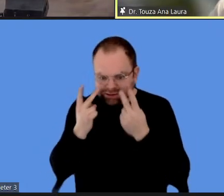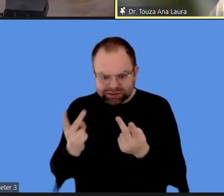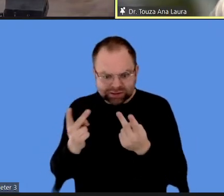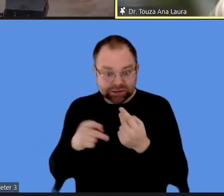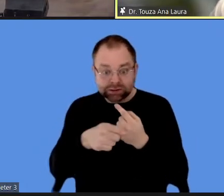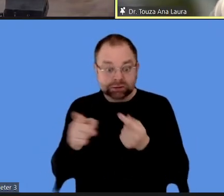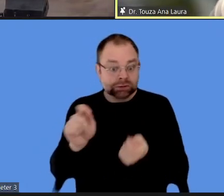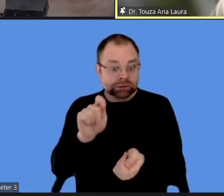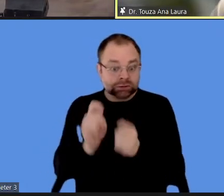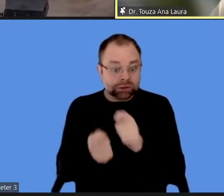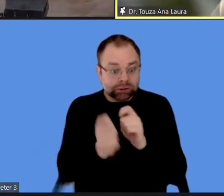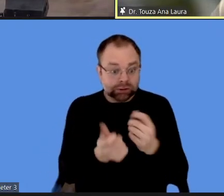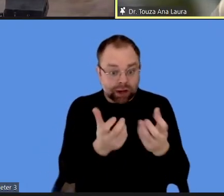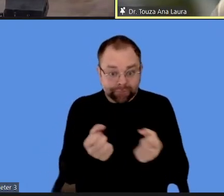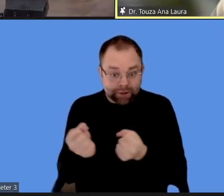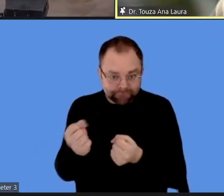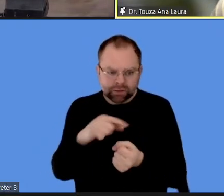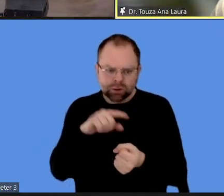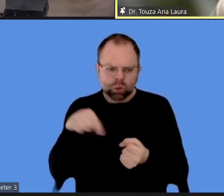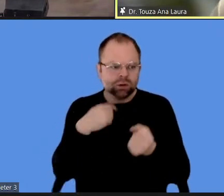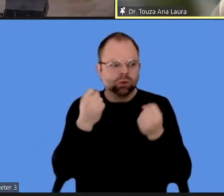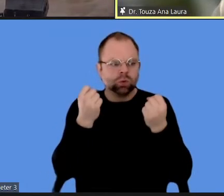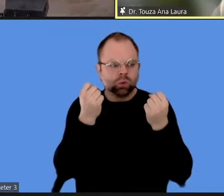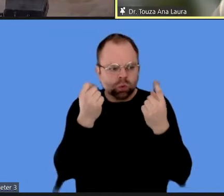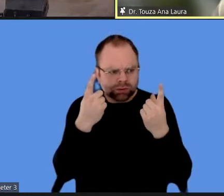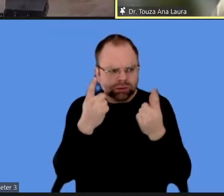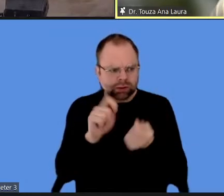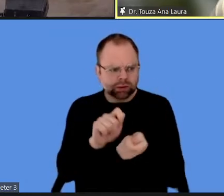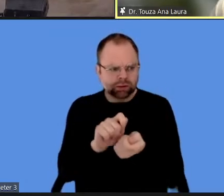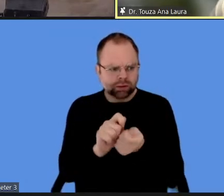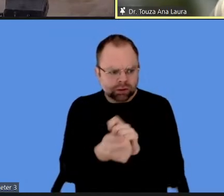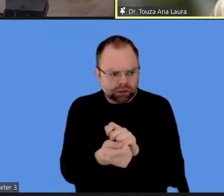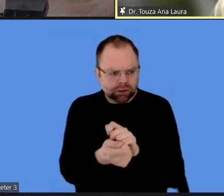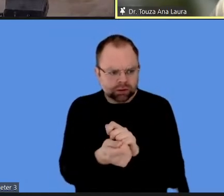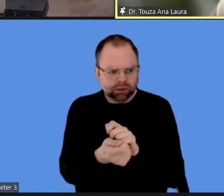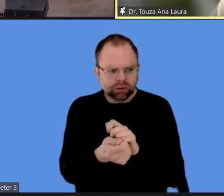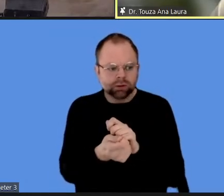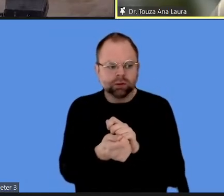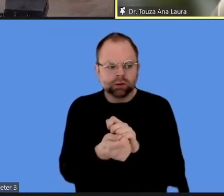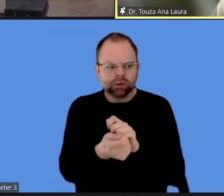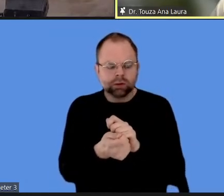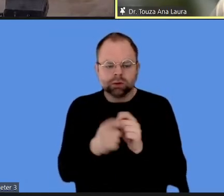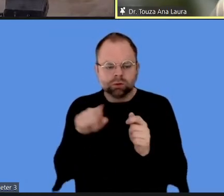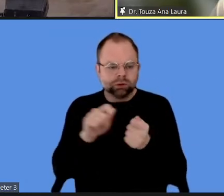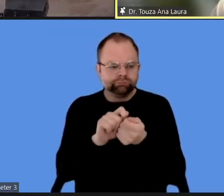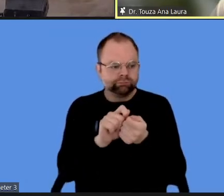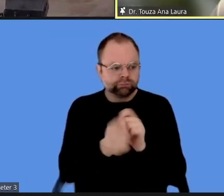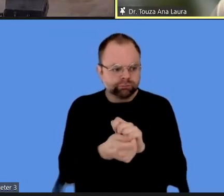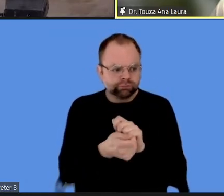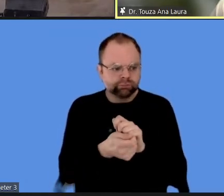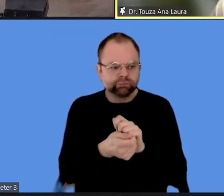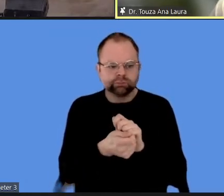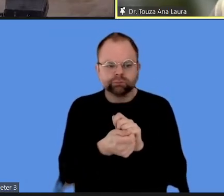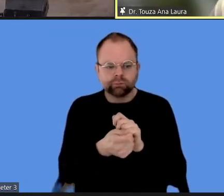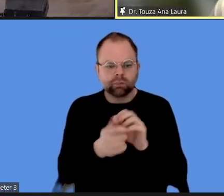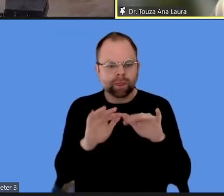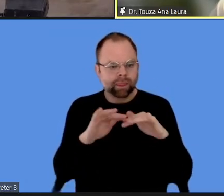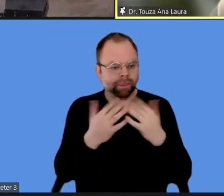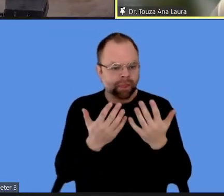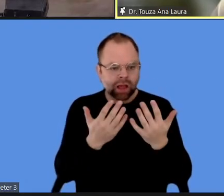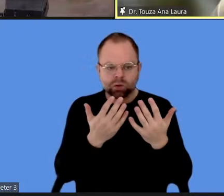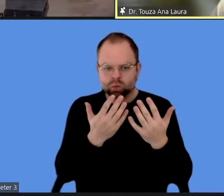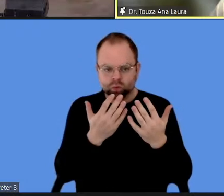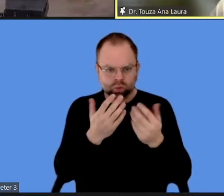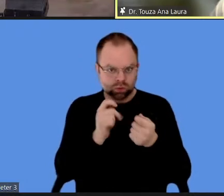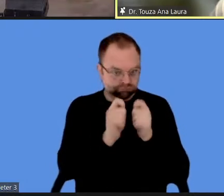this early warning system to put in place the indicators that allows us to have